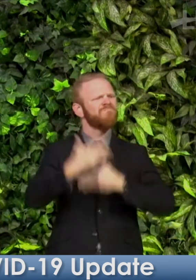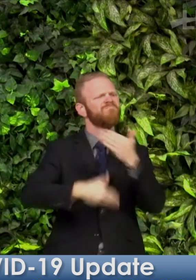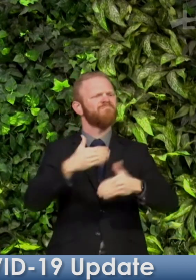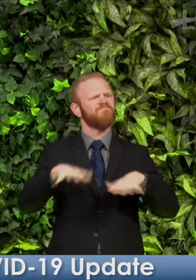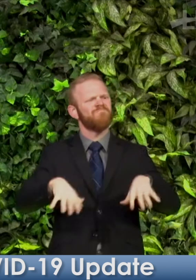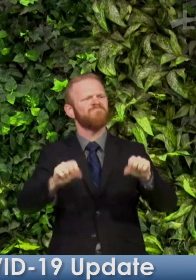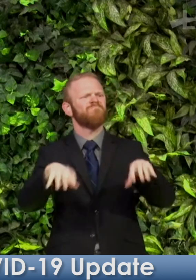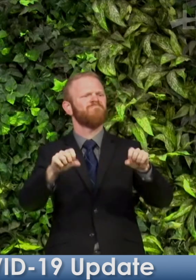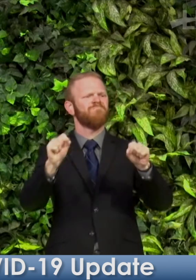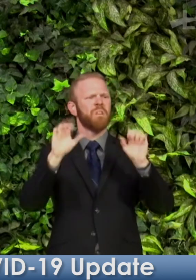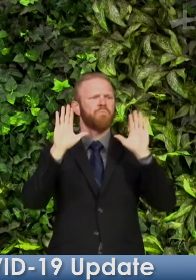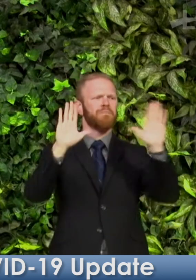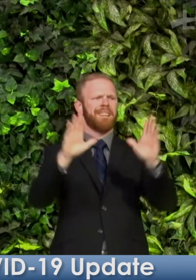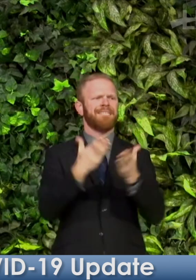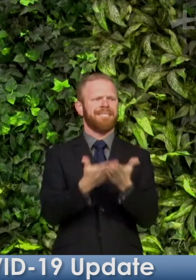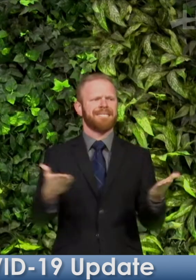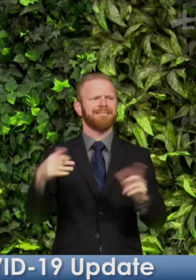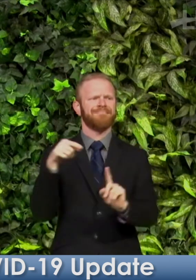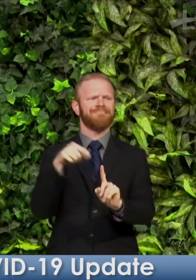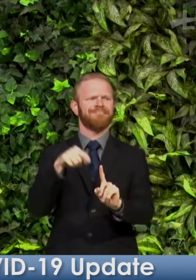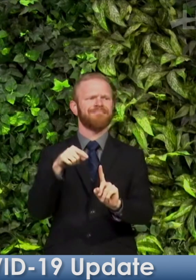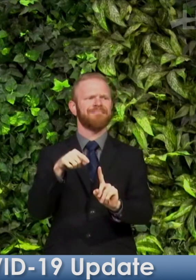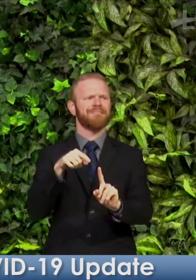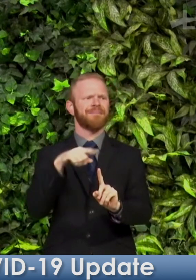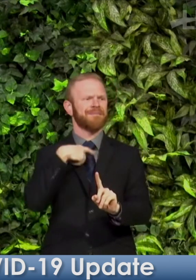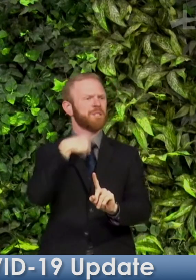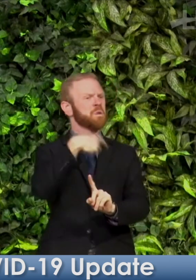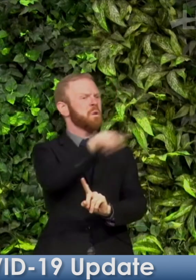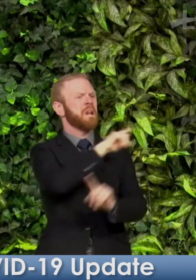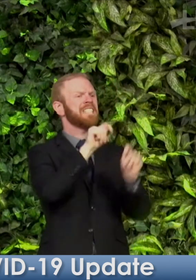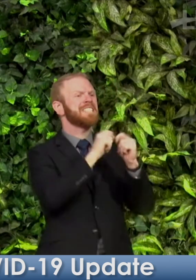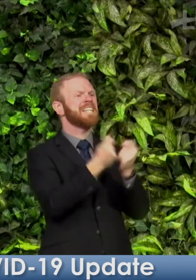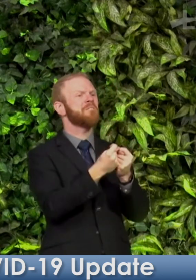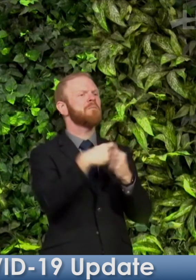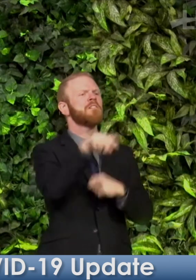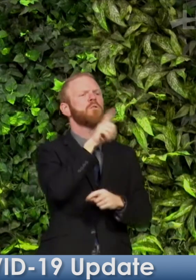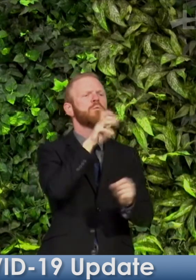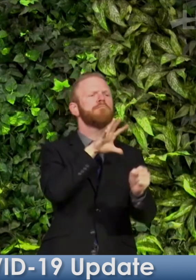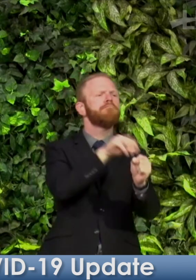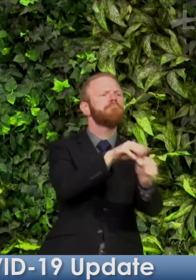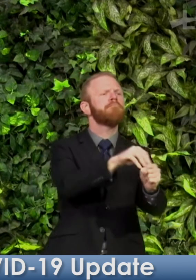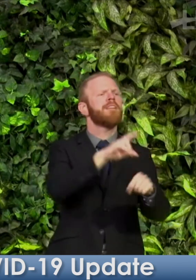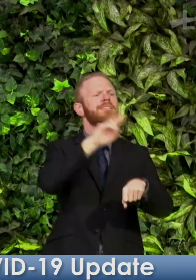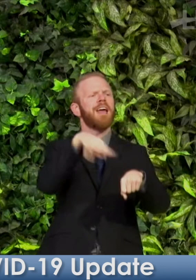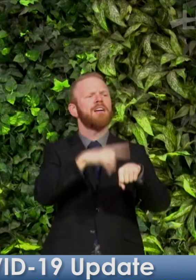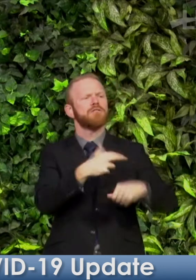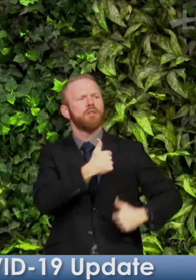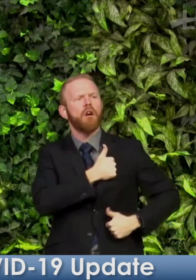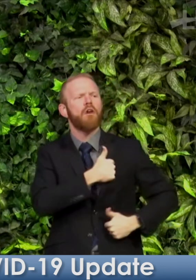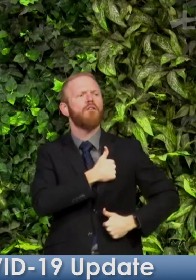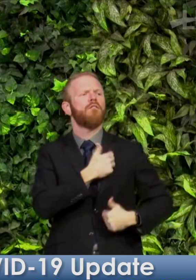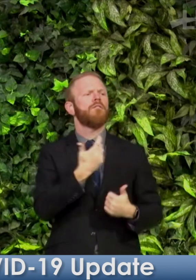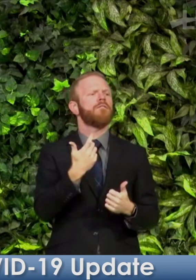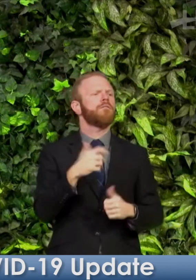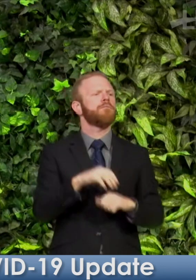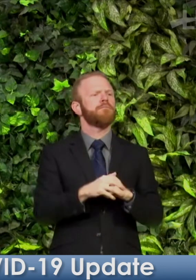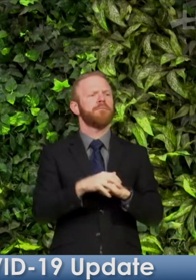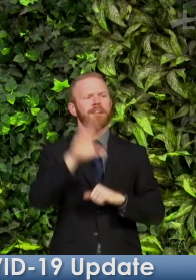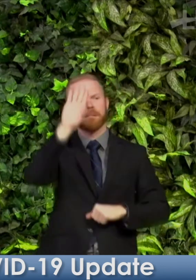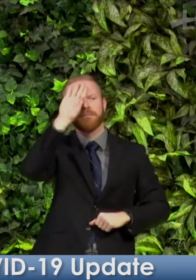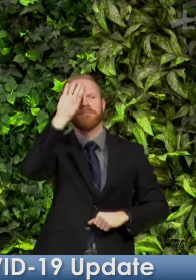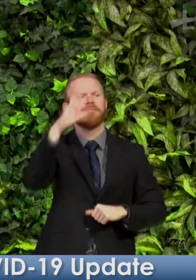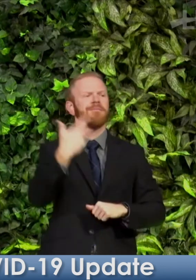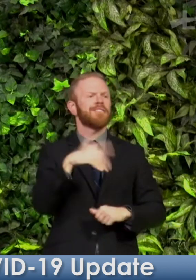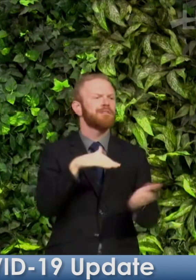said to the team outside, that includes many of our National Guard men and women, firefighters, nurses now from all over the